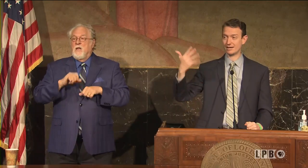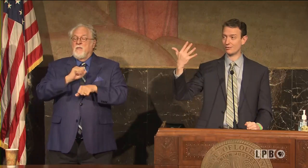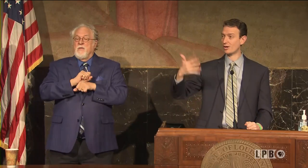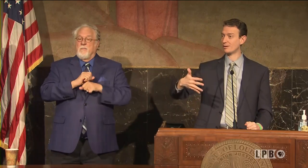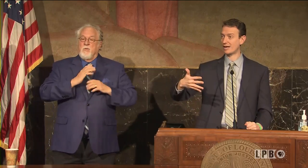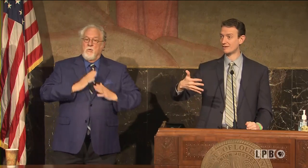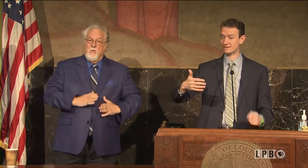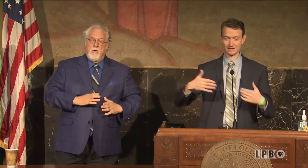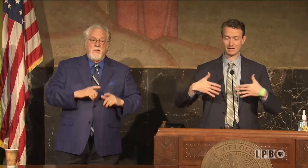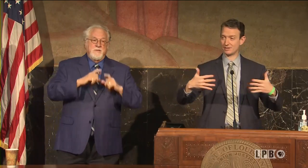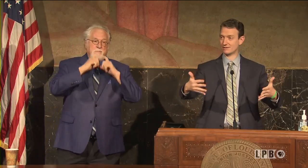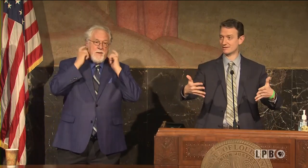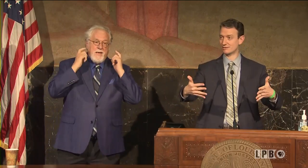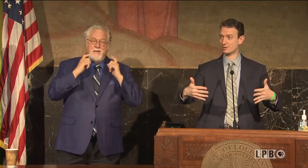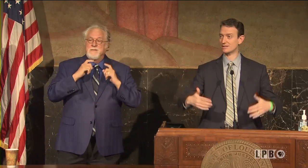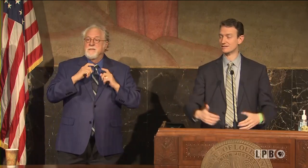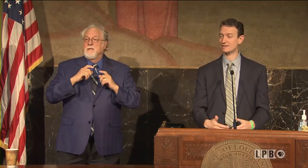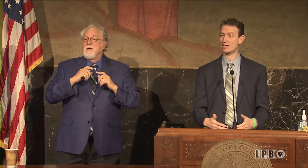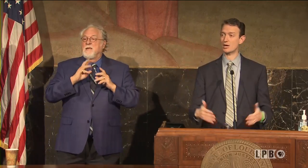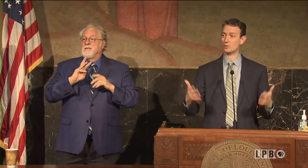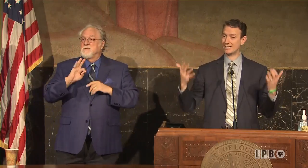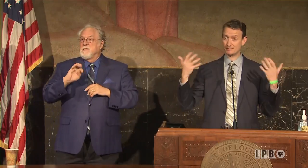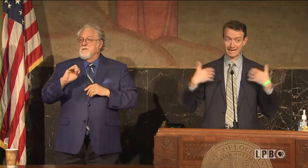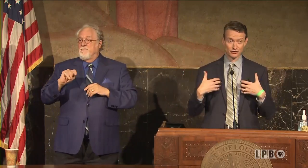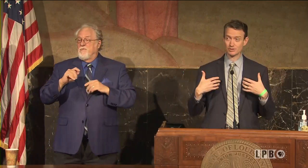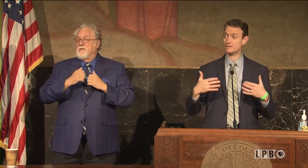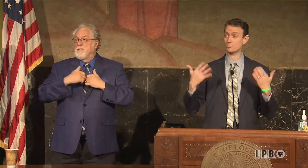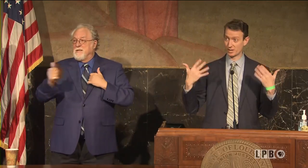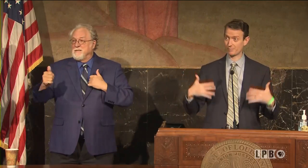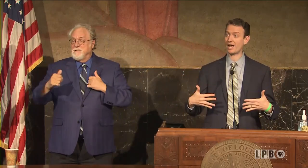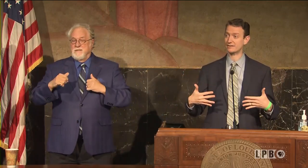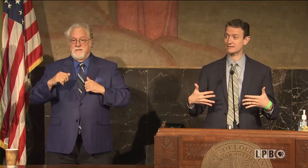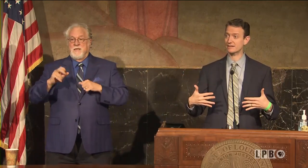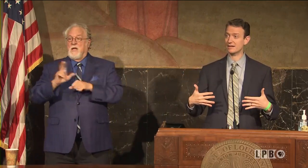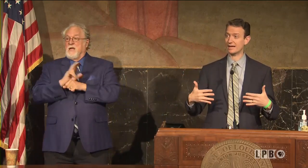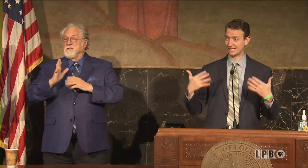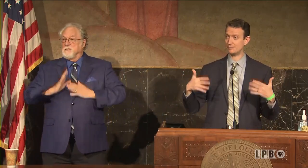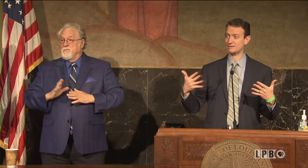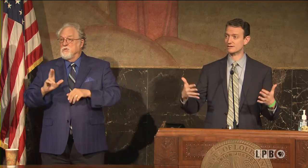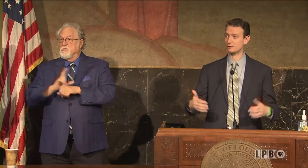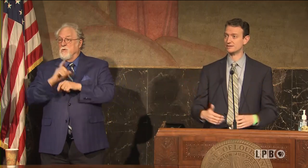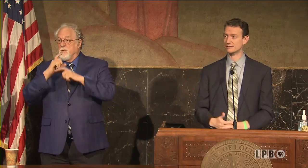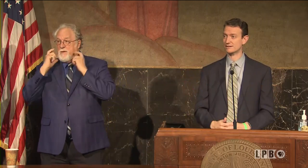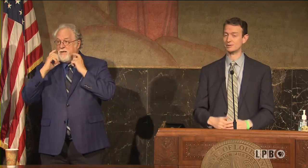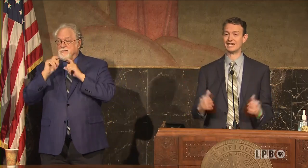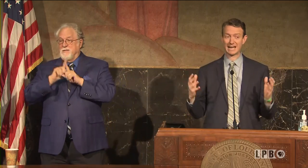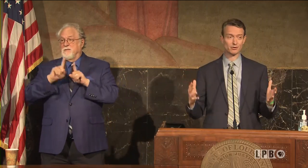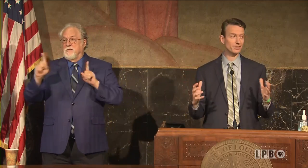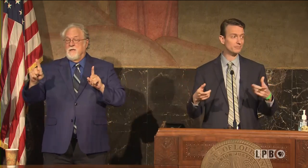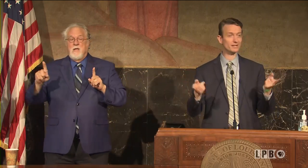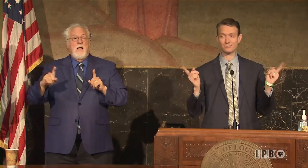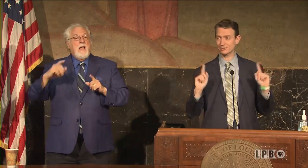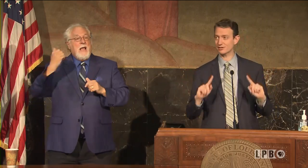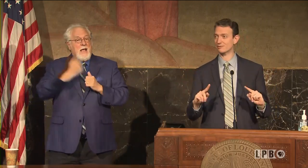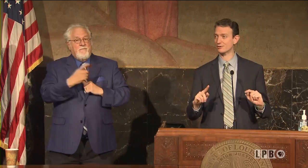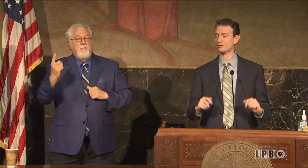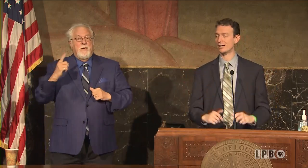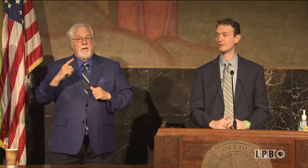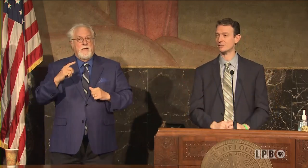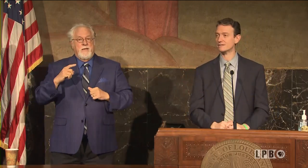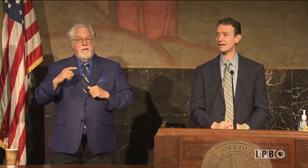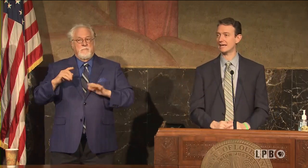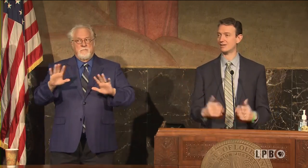employees wearing masks, keeping 6 foot distance. We need patrons wearing masks and keeping 6 foot distance. We need everybody being vigilant of